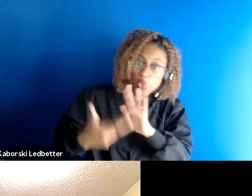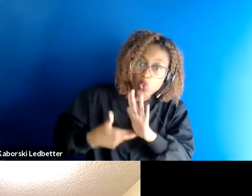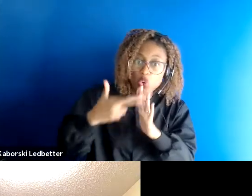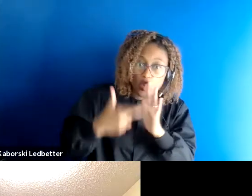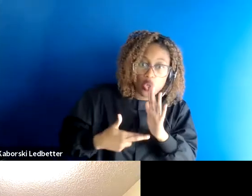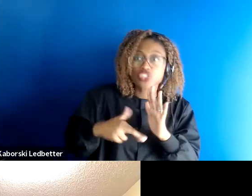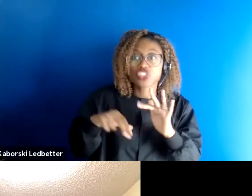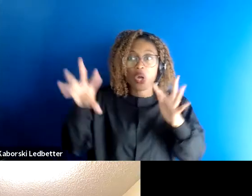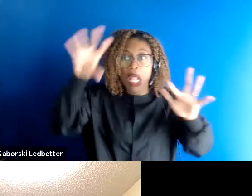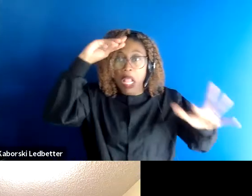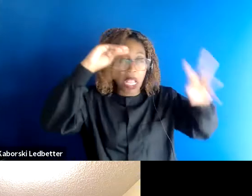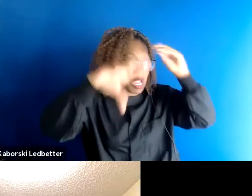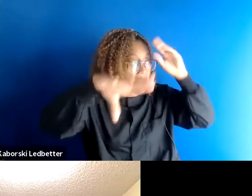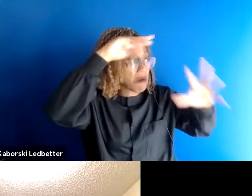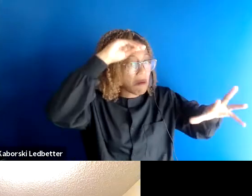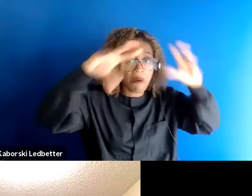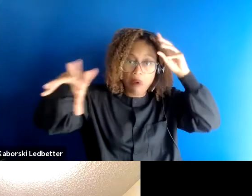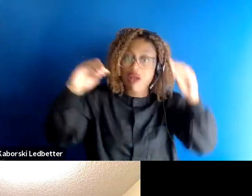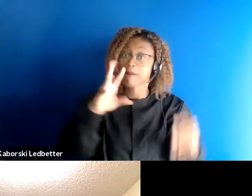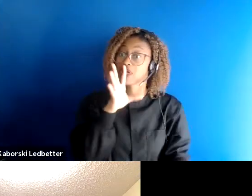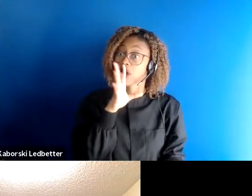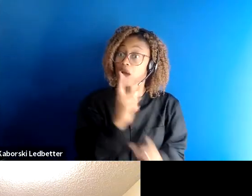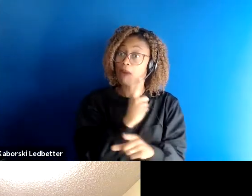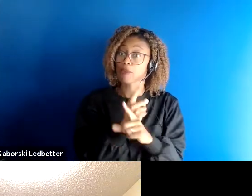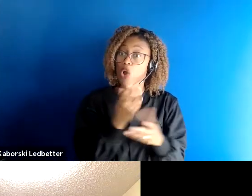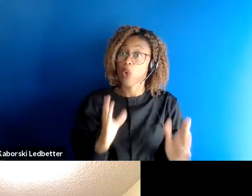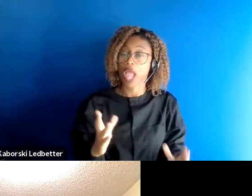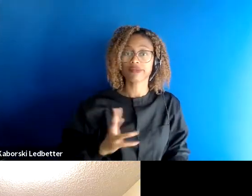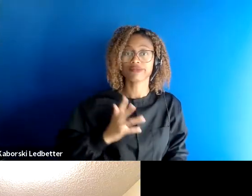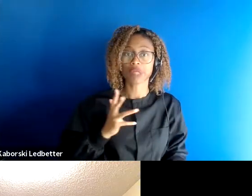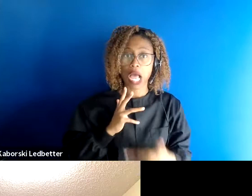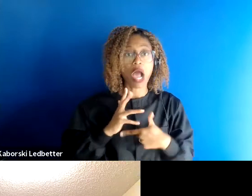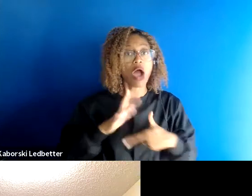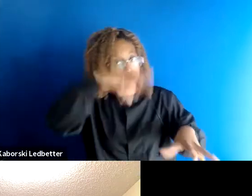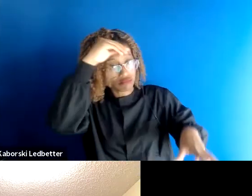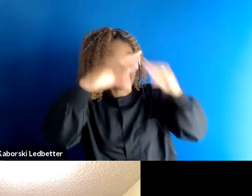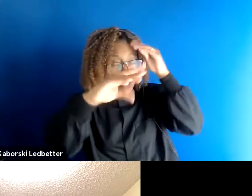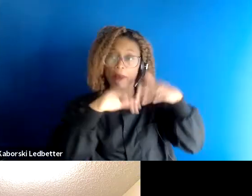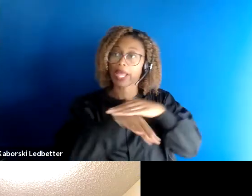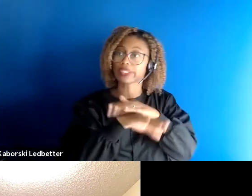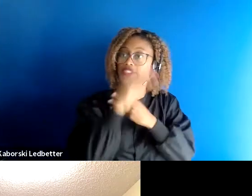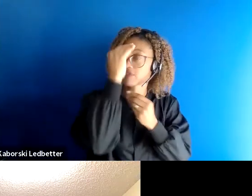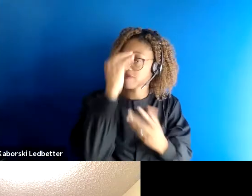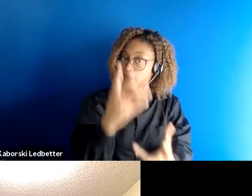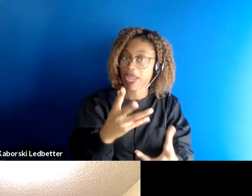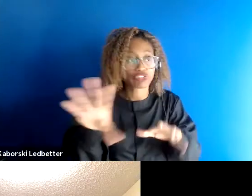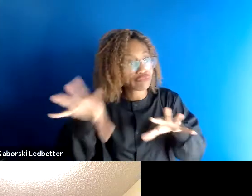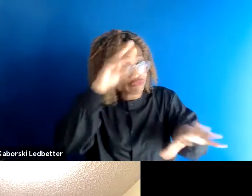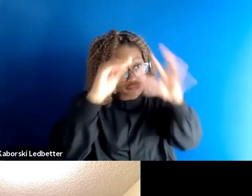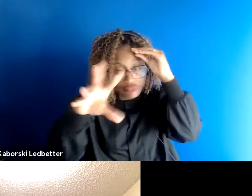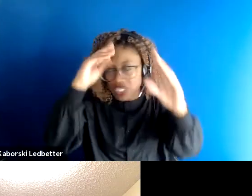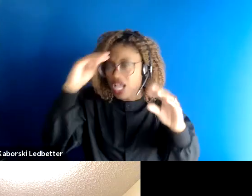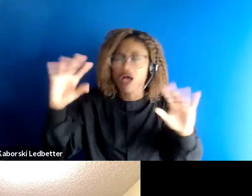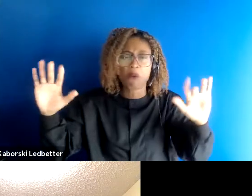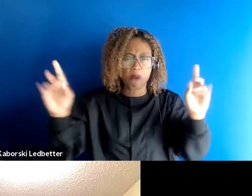things are supposed to be are, how you talk to people, the way that you access information, all of those different sort of things are all things you probably